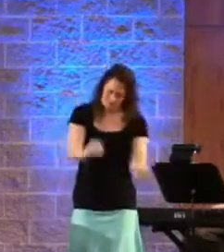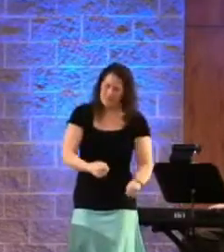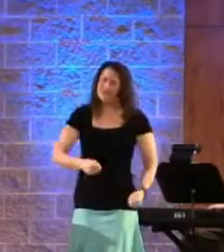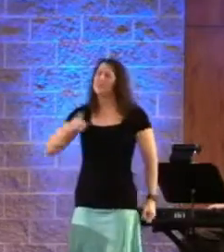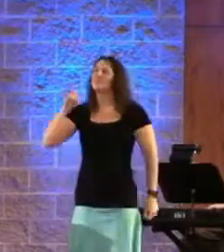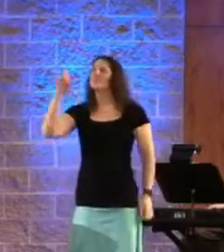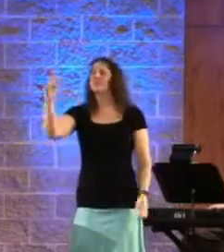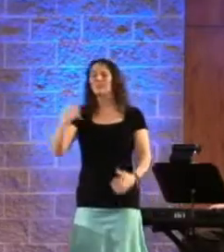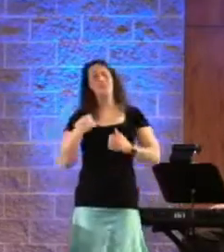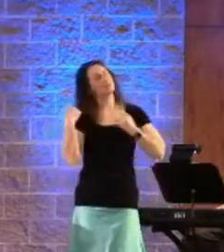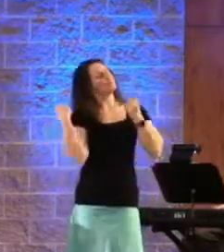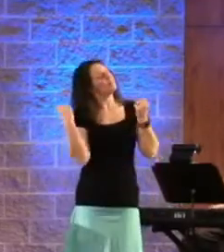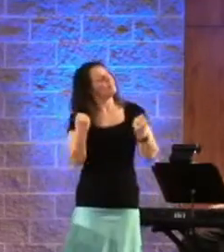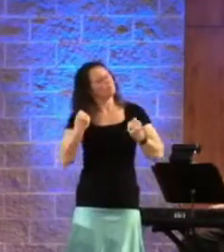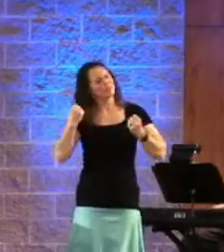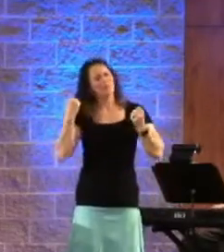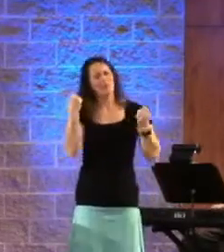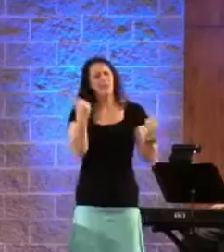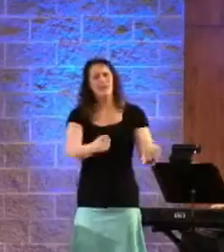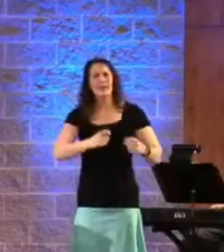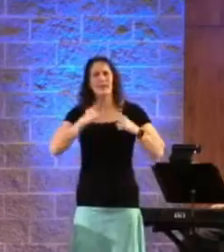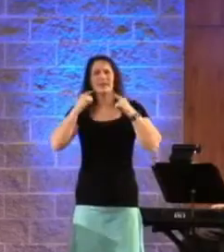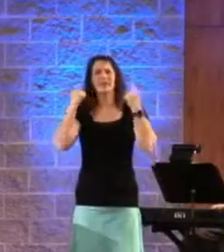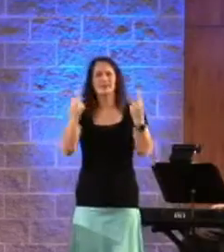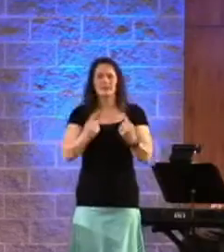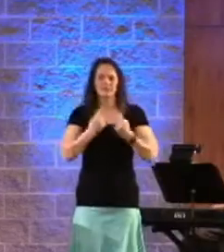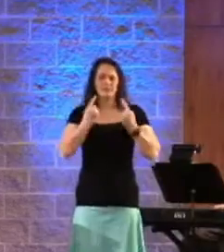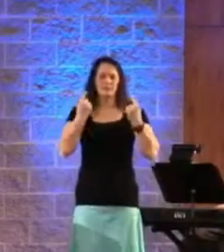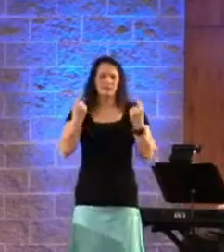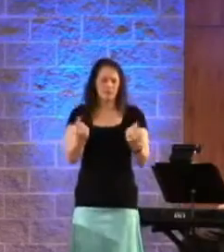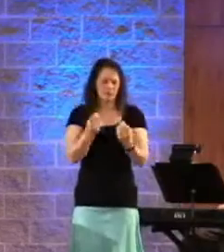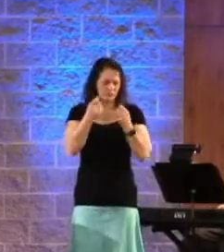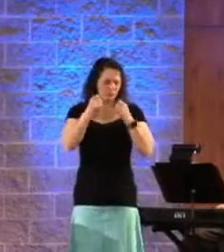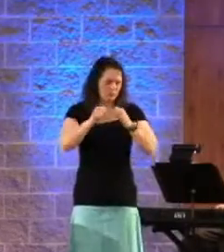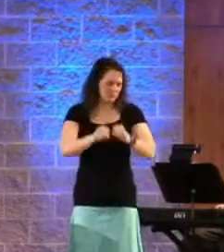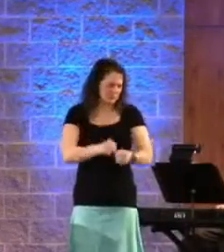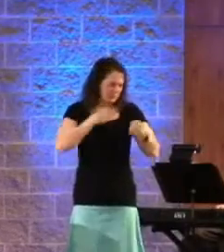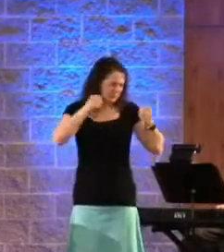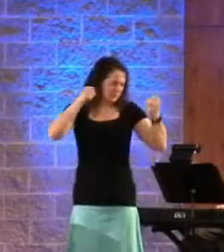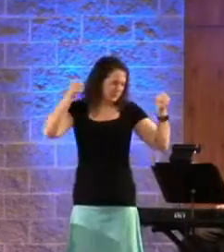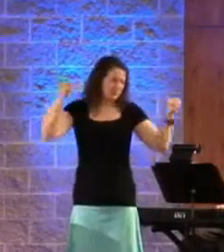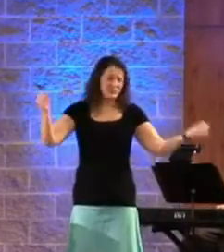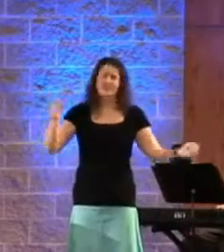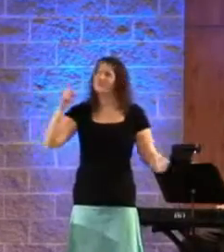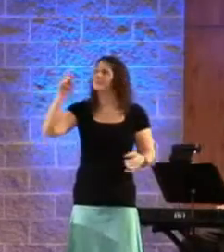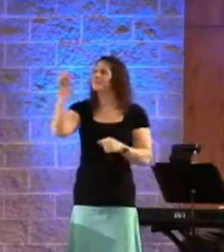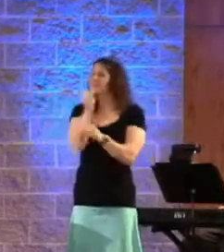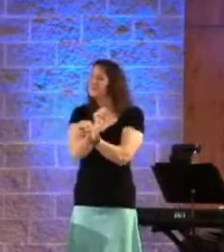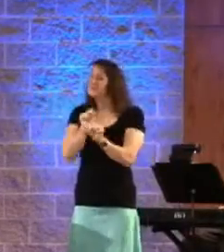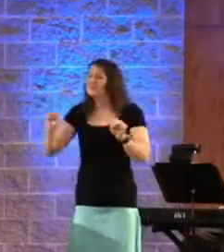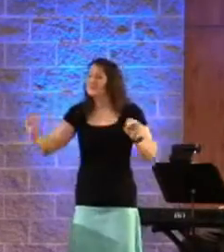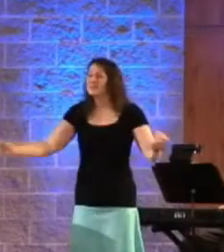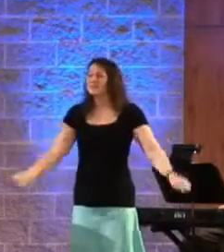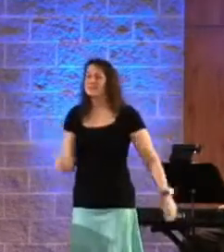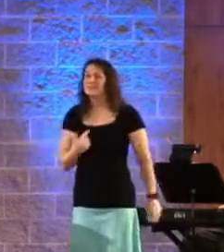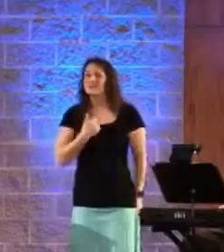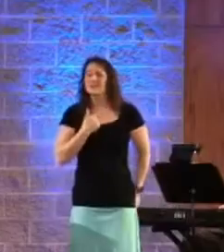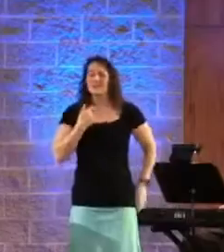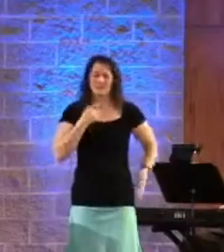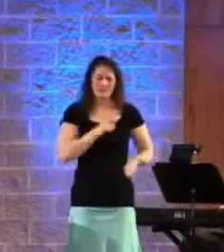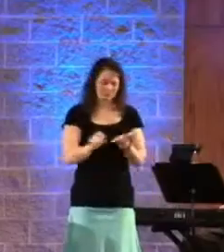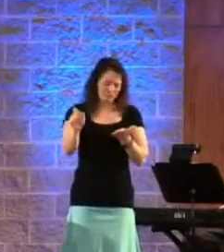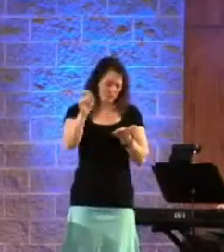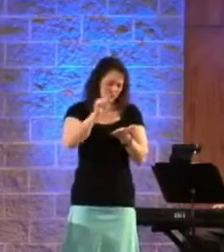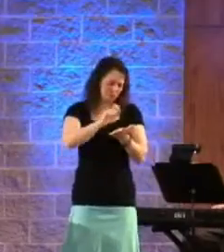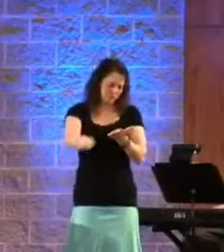stronger. Sin is broken. You have saved me. It is written.